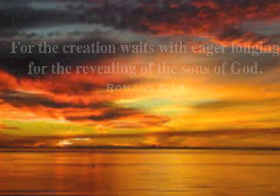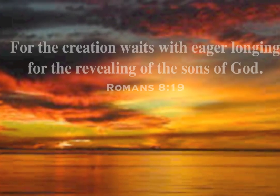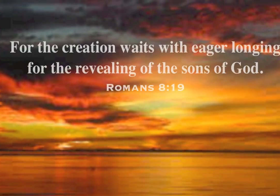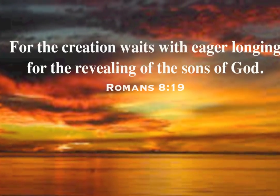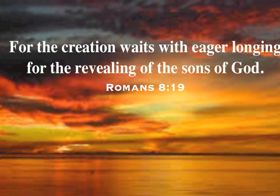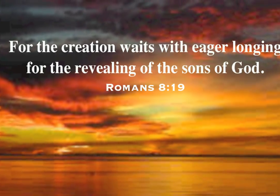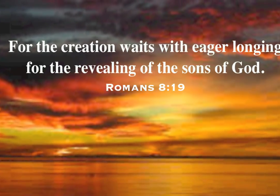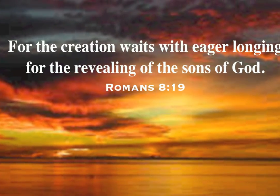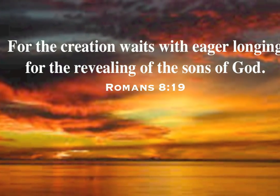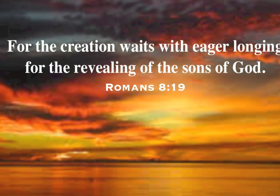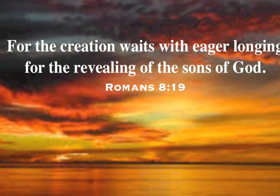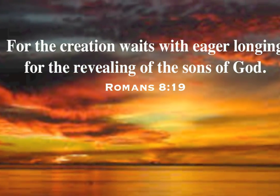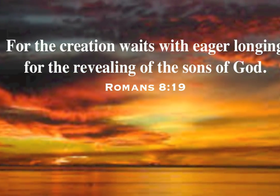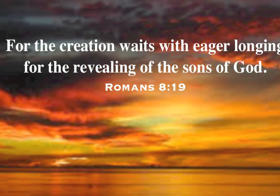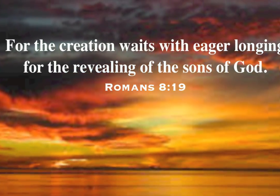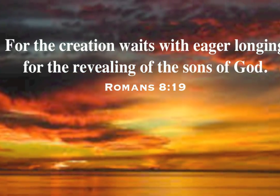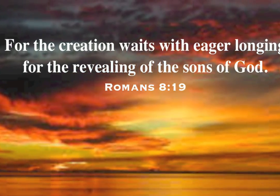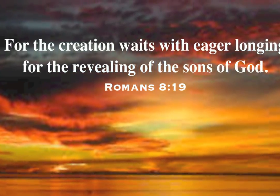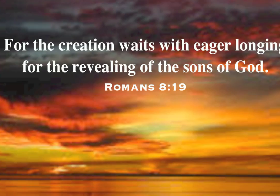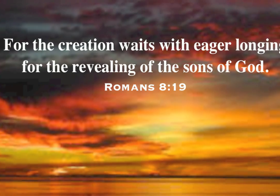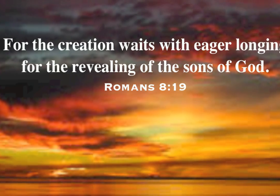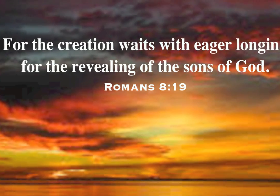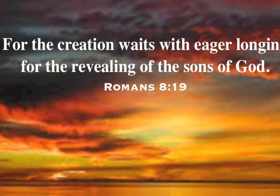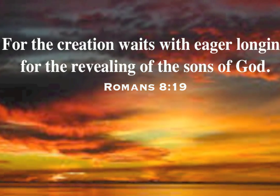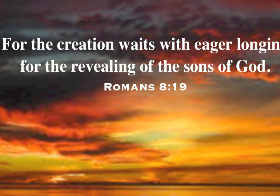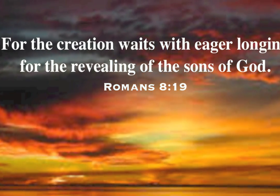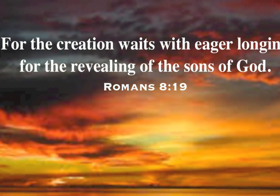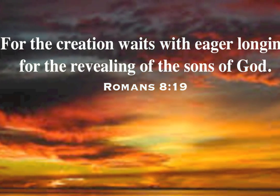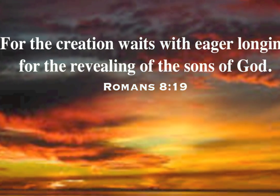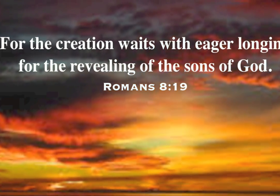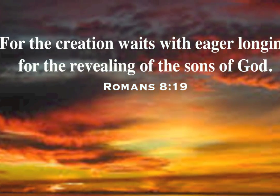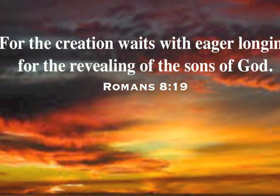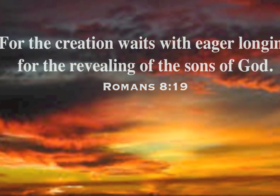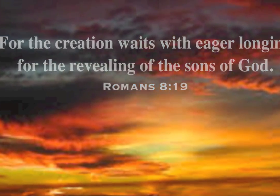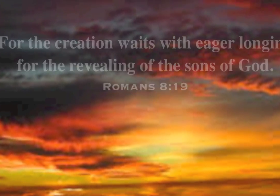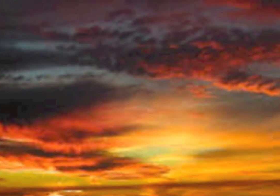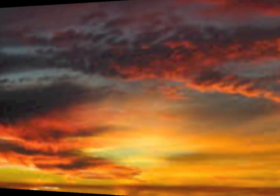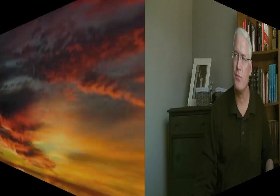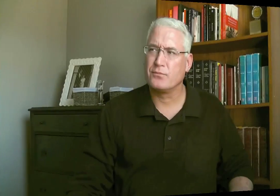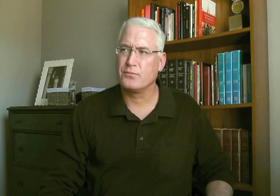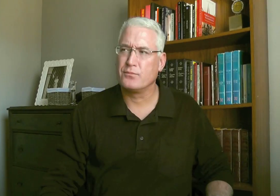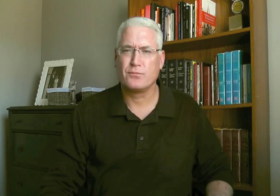For the creation waits with eager longing for the revealing of the sons of God.